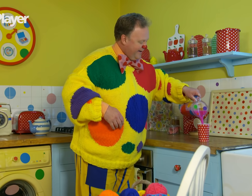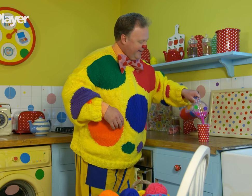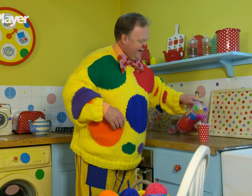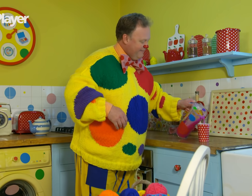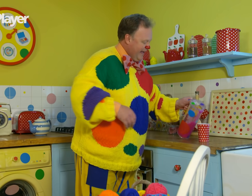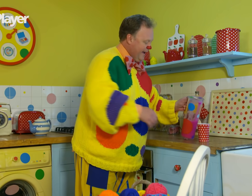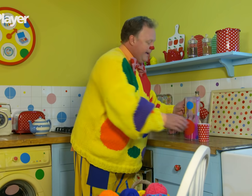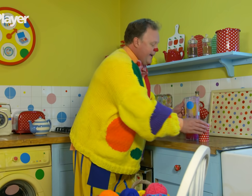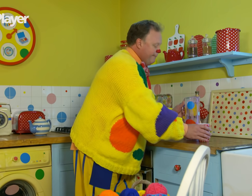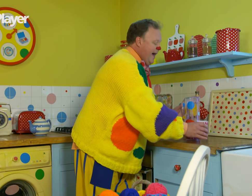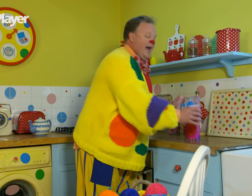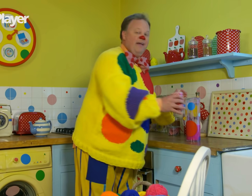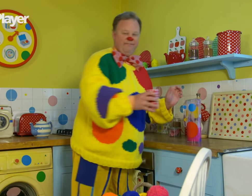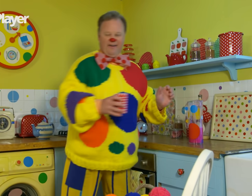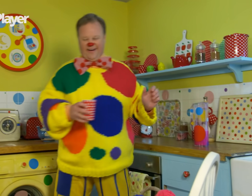Oh, lovely. My favourite.